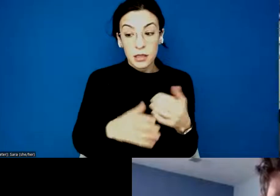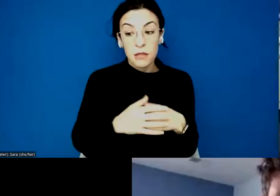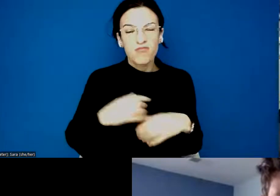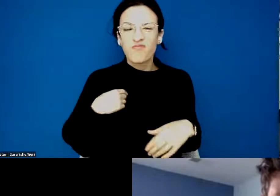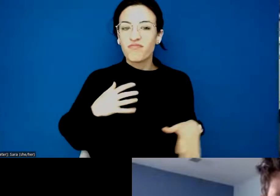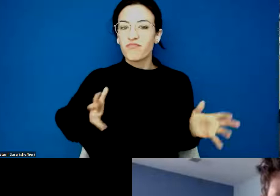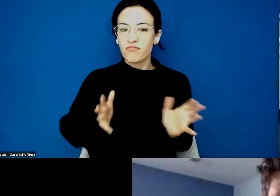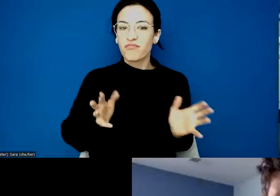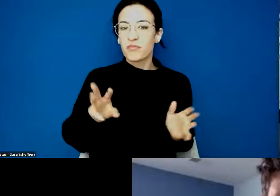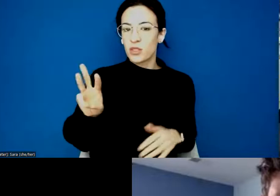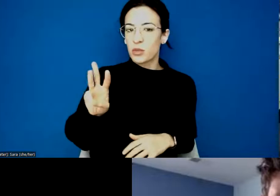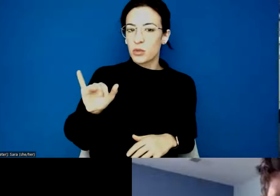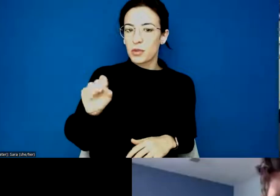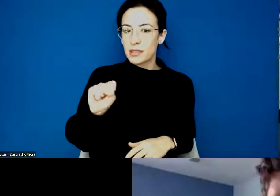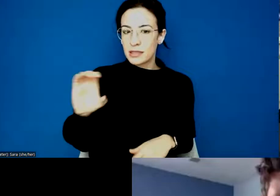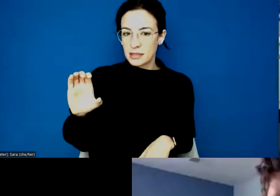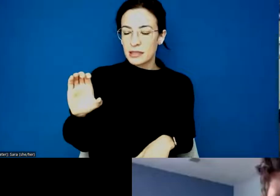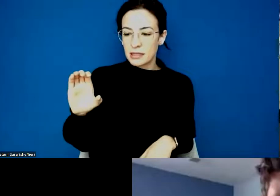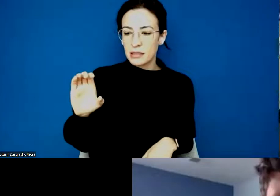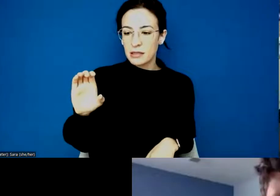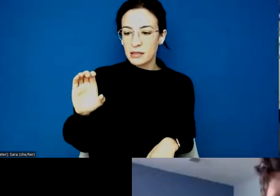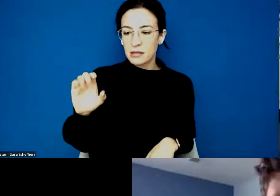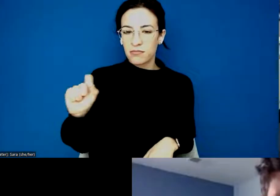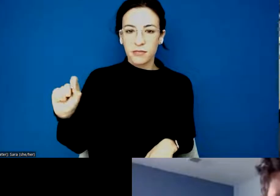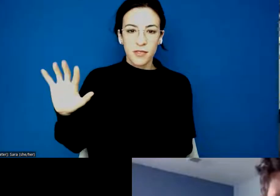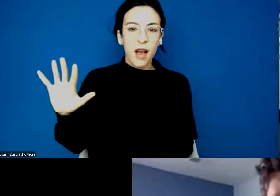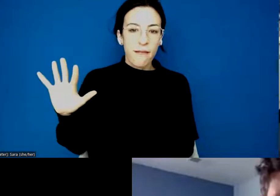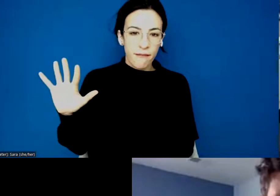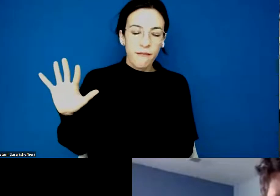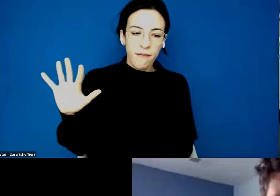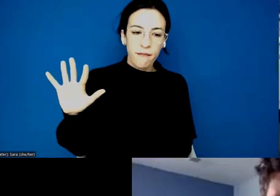encourage the Wechsler Intelligence Scale for Children, 5th edition.